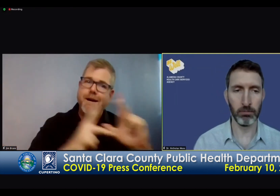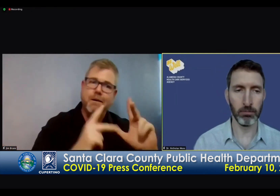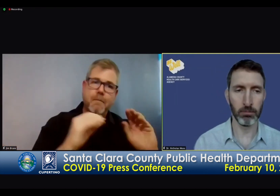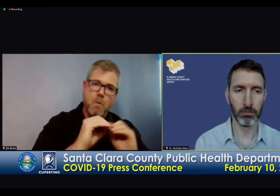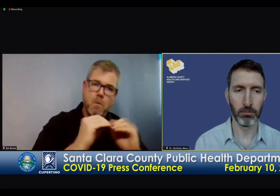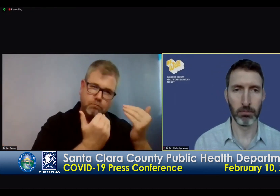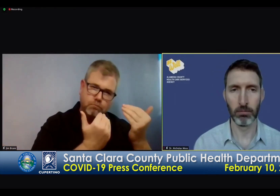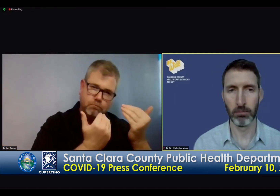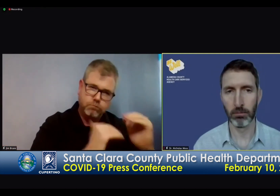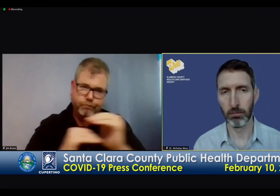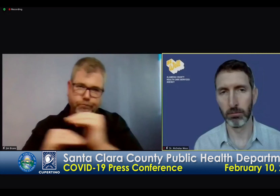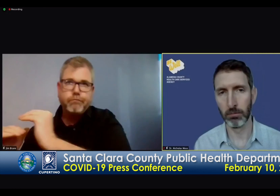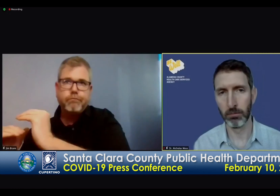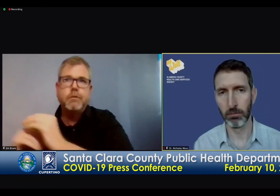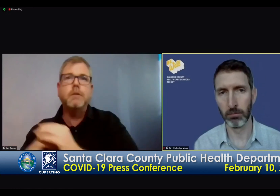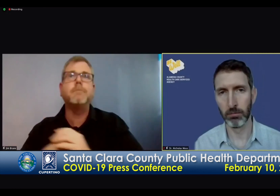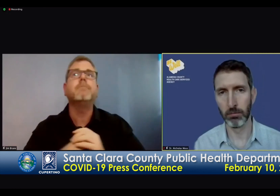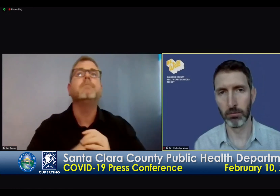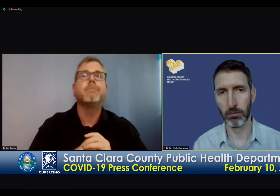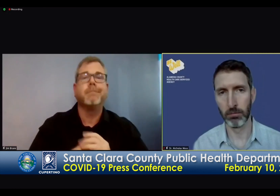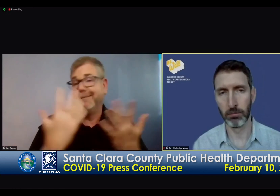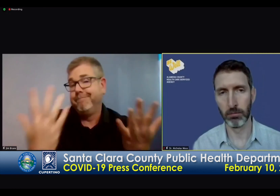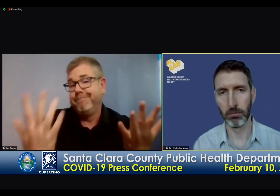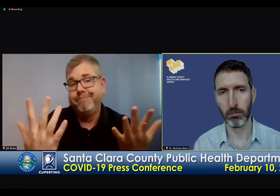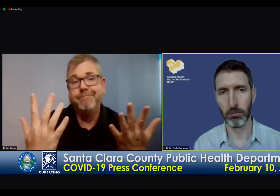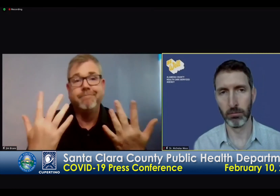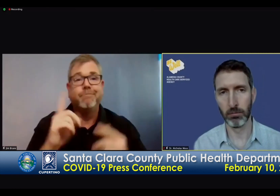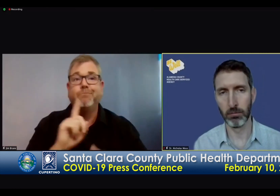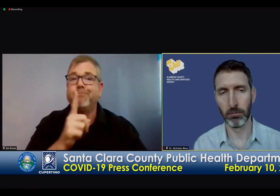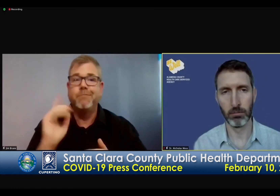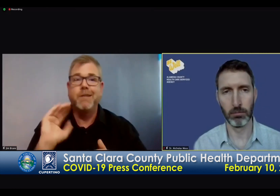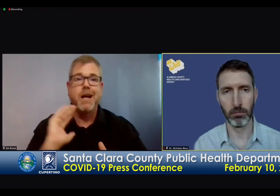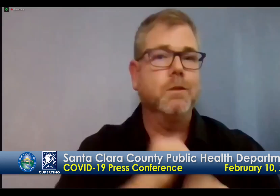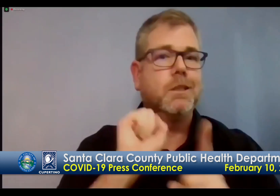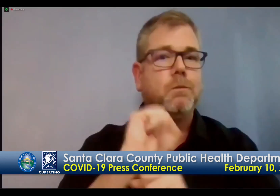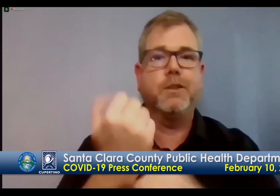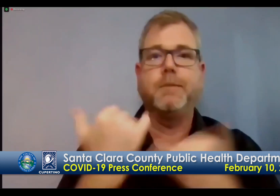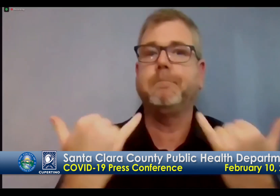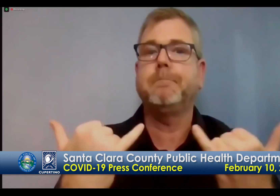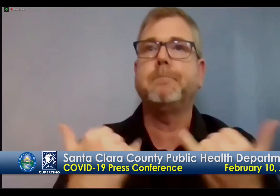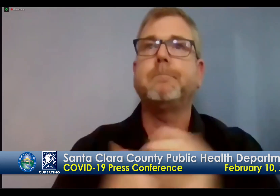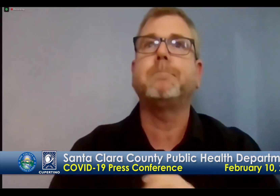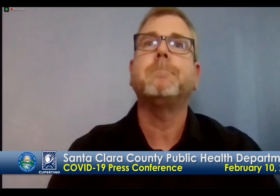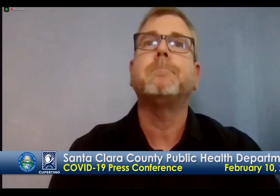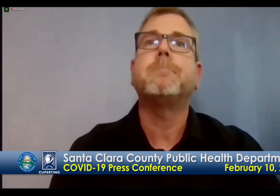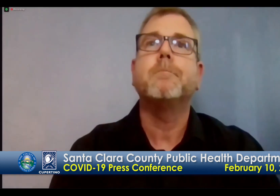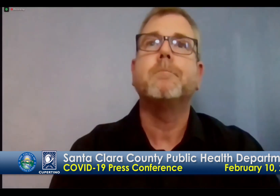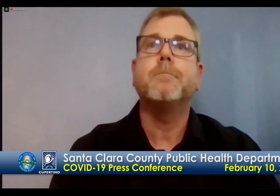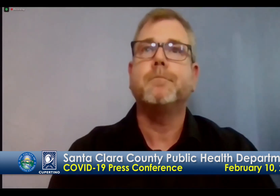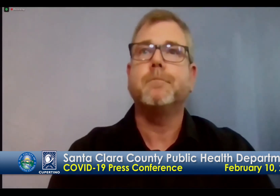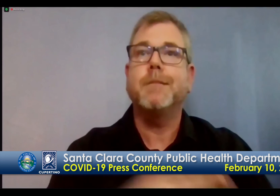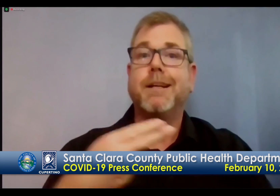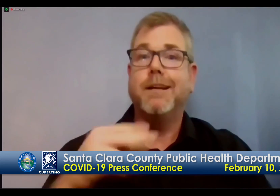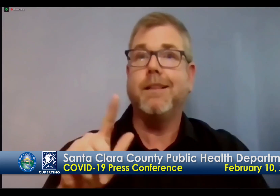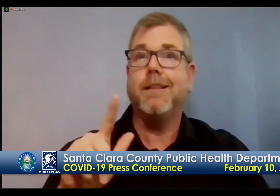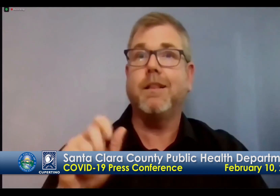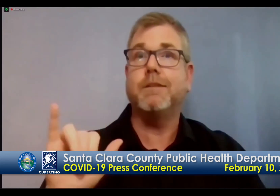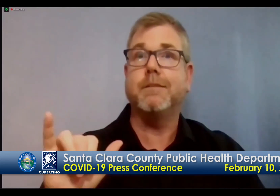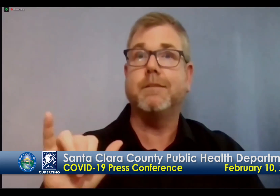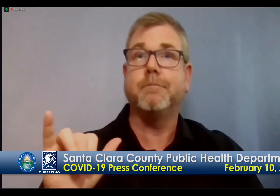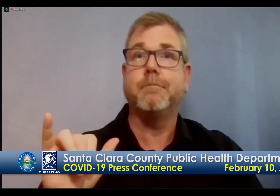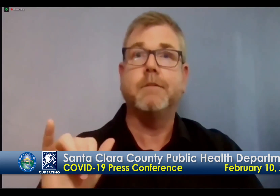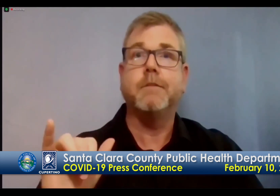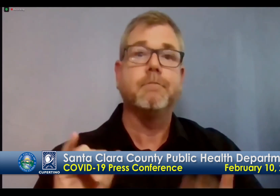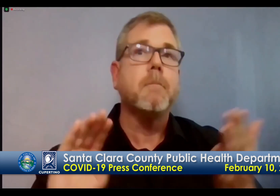Our next and second to last question goes to Molly Rae of KPIX. And unfortunately, we won't be able to get to a